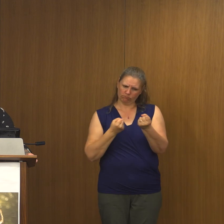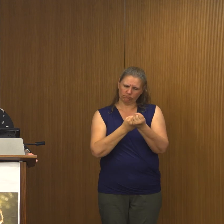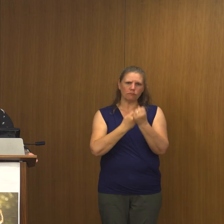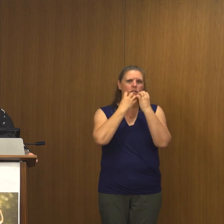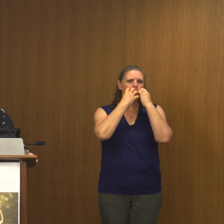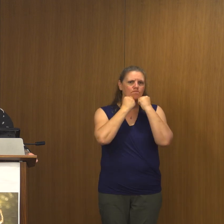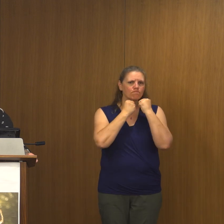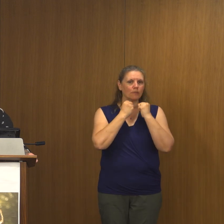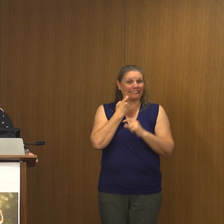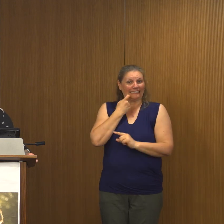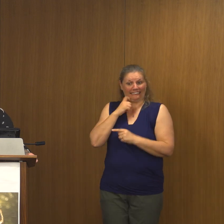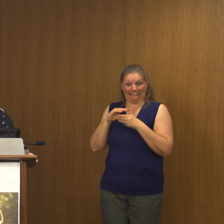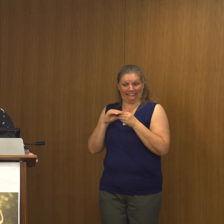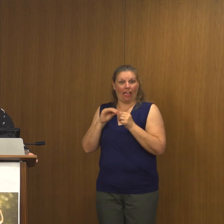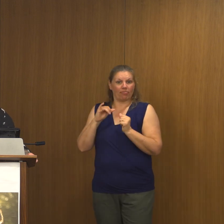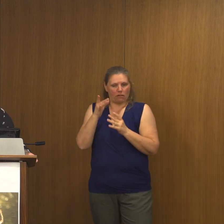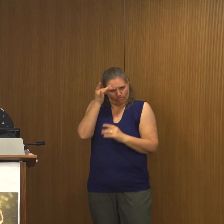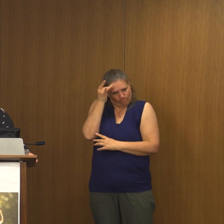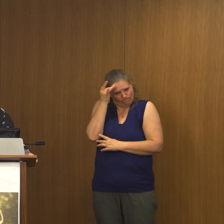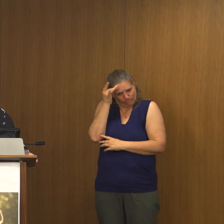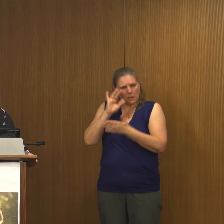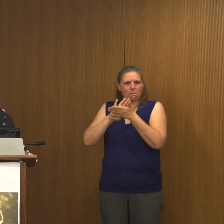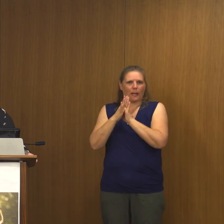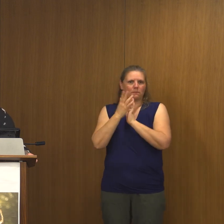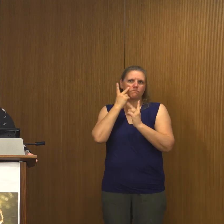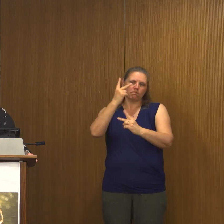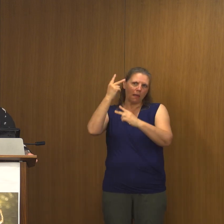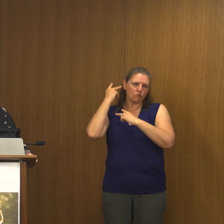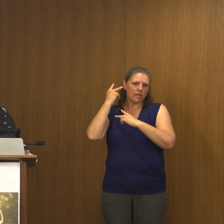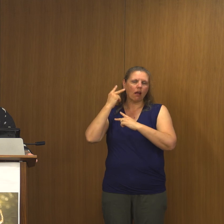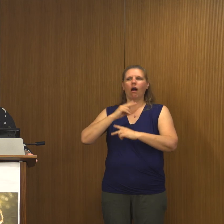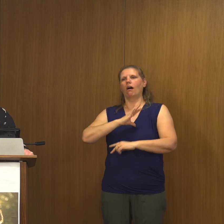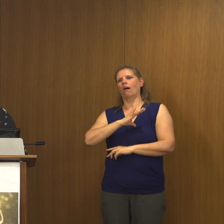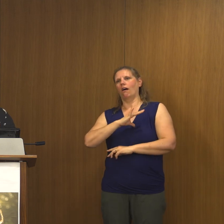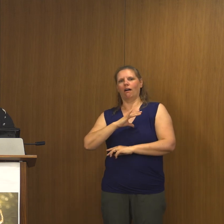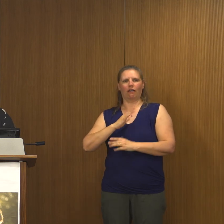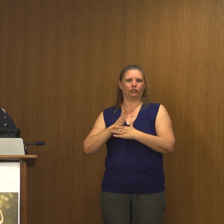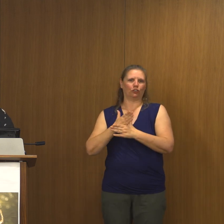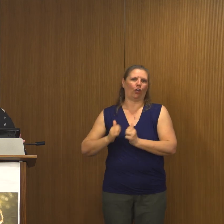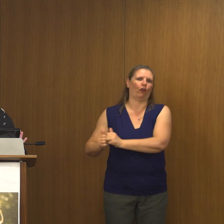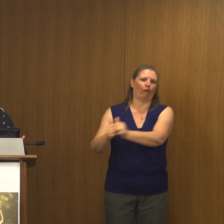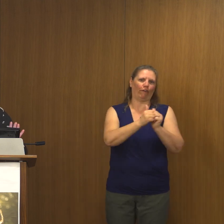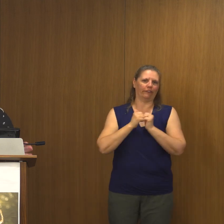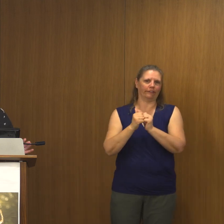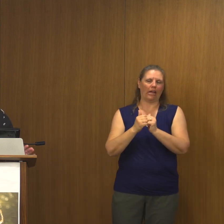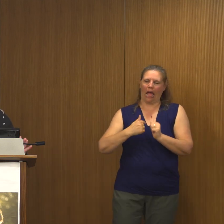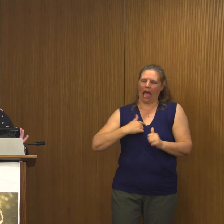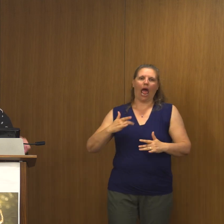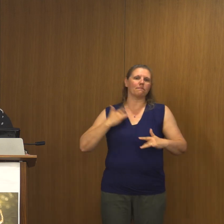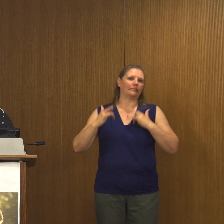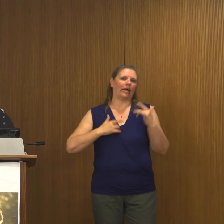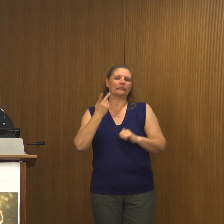family becomes a celebration of milestones that we can all share in and celebrate together. I, for one, cannot wait to see what